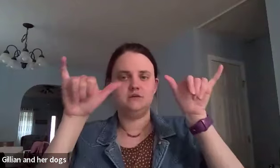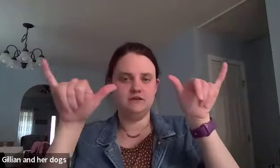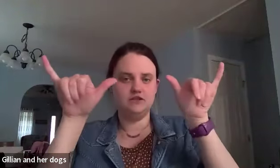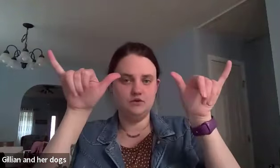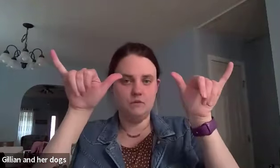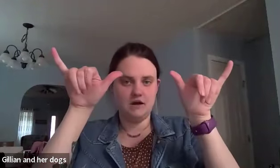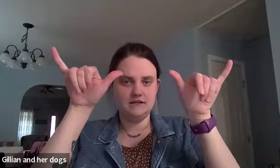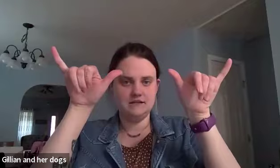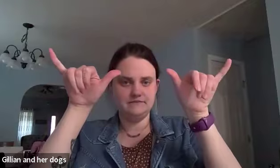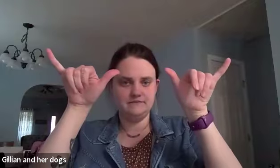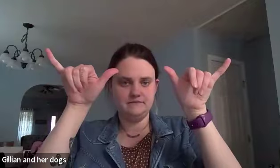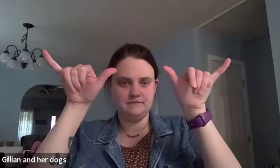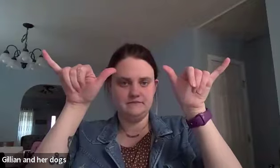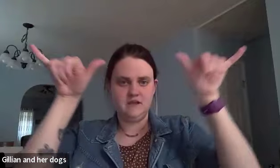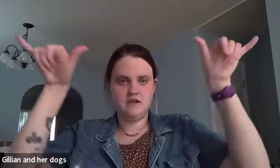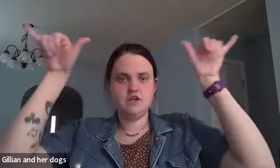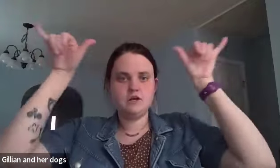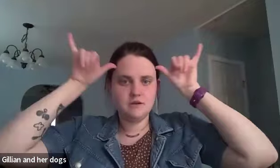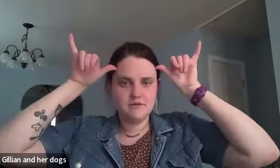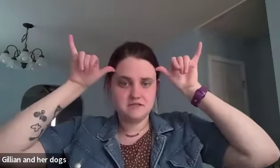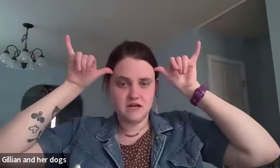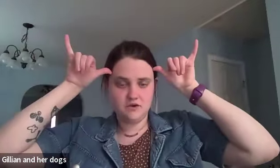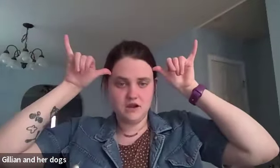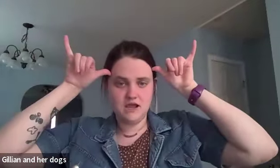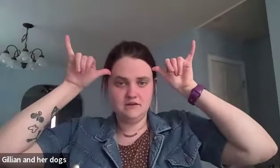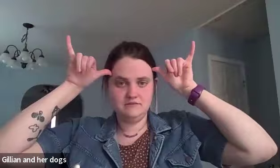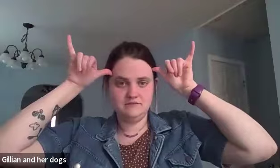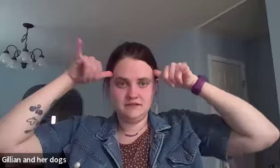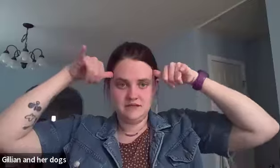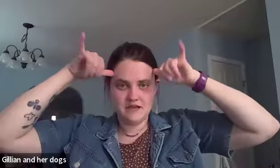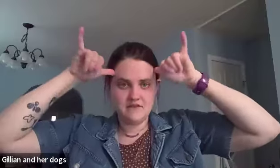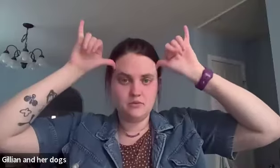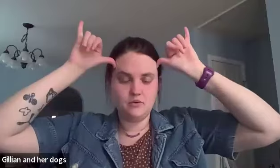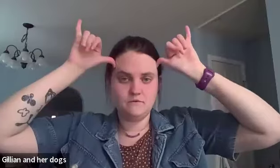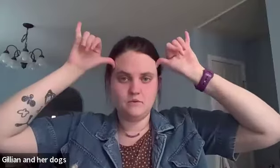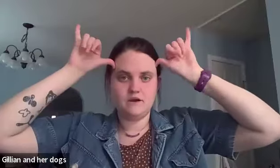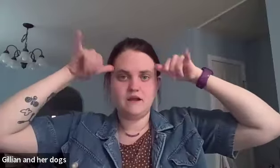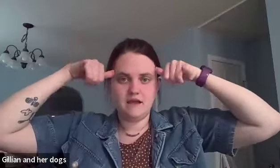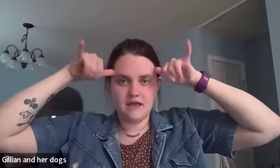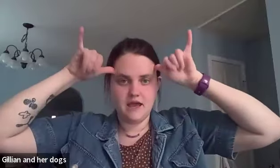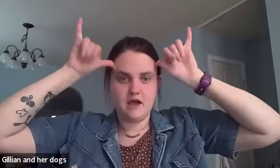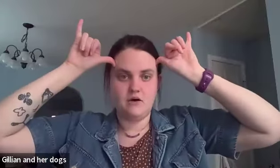gonna be the two Y's. You're gonna put them on the side of your head and then pull them forward.